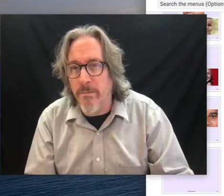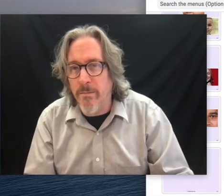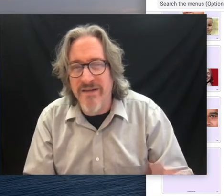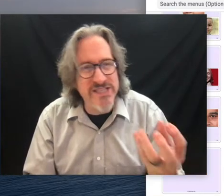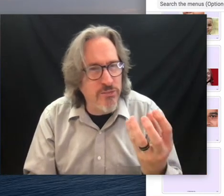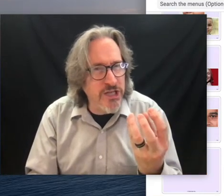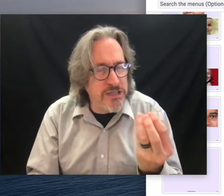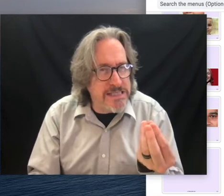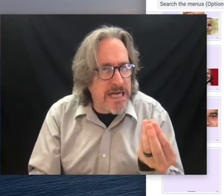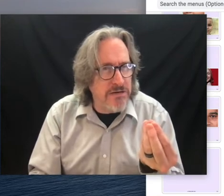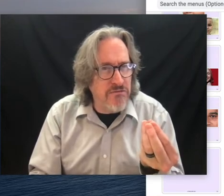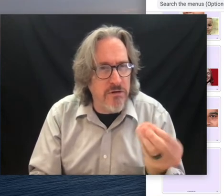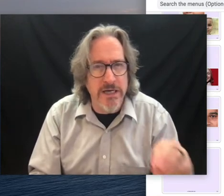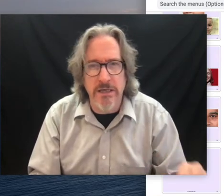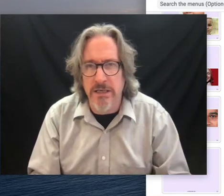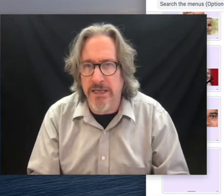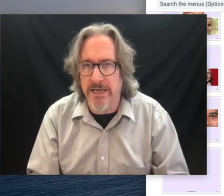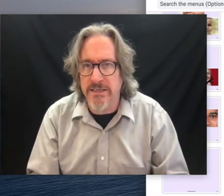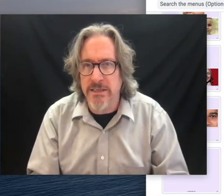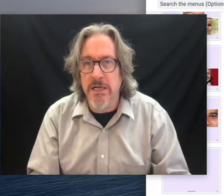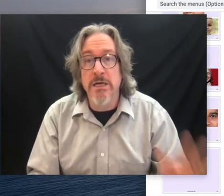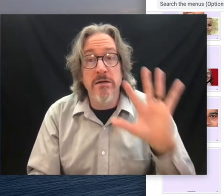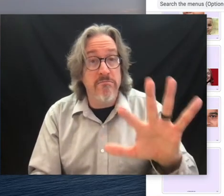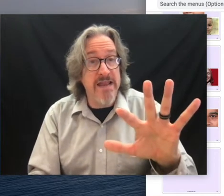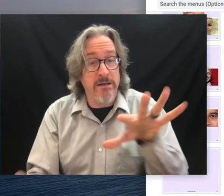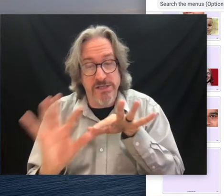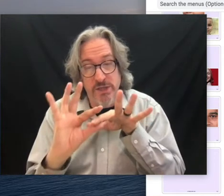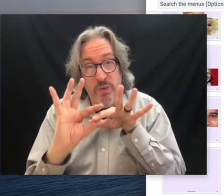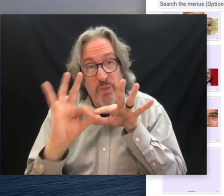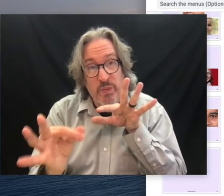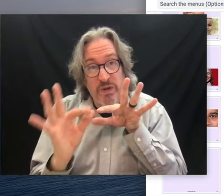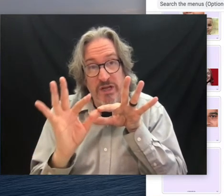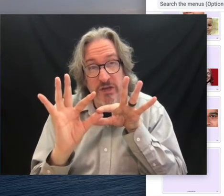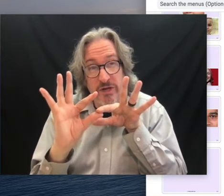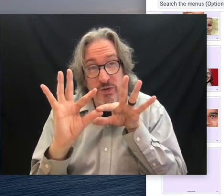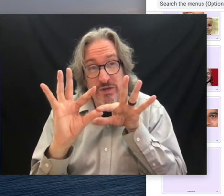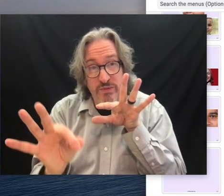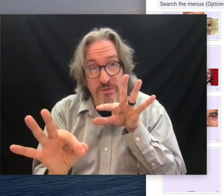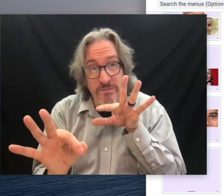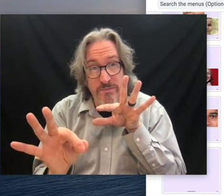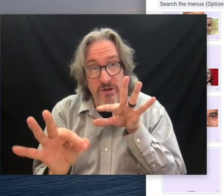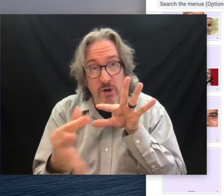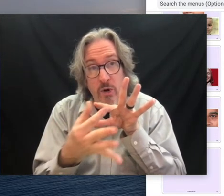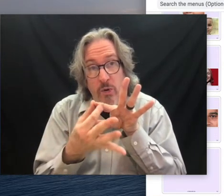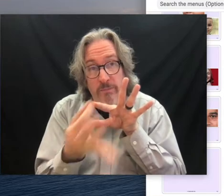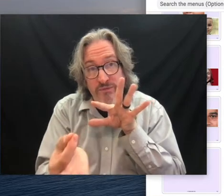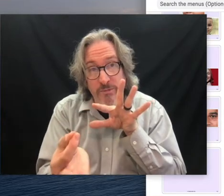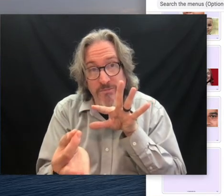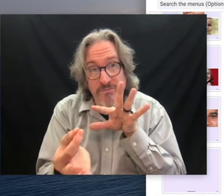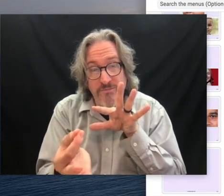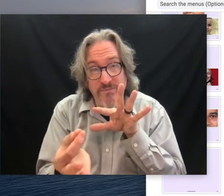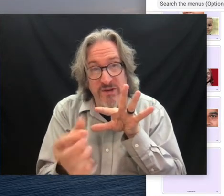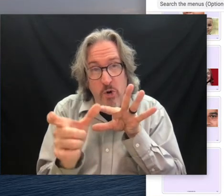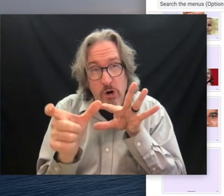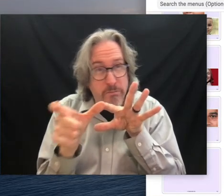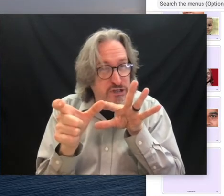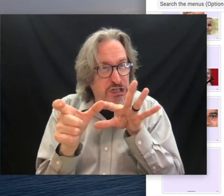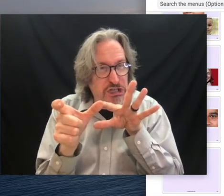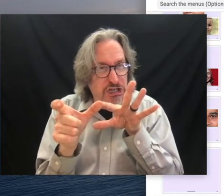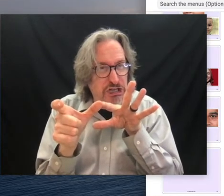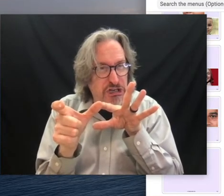I haven't seen a really good sign for it yet. Nails, you can do boom or boom